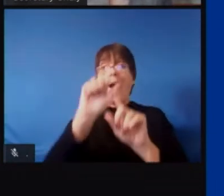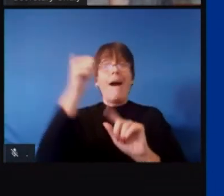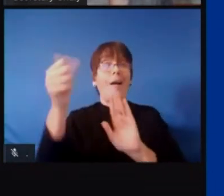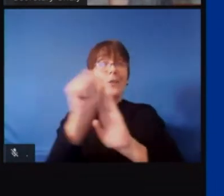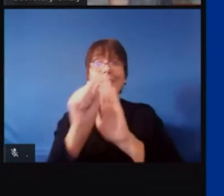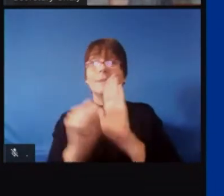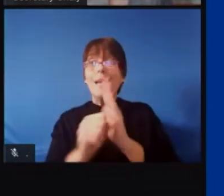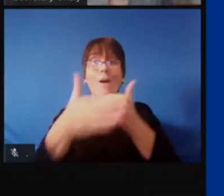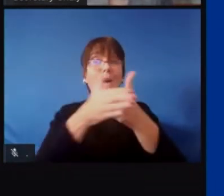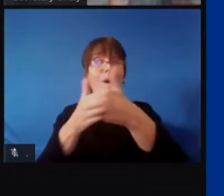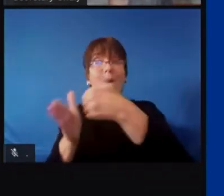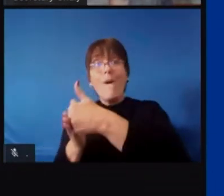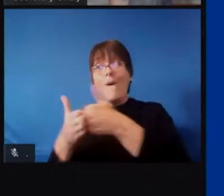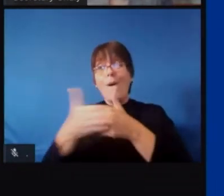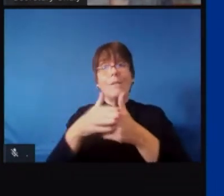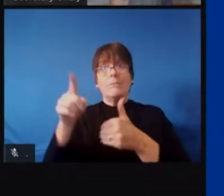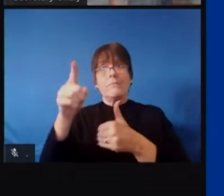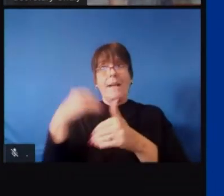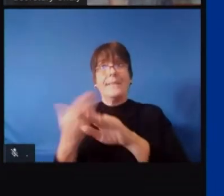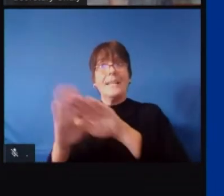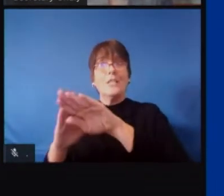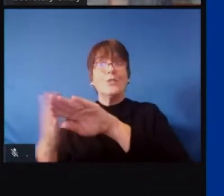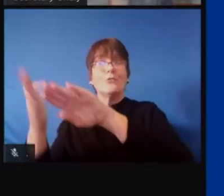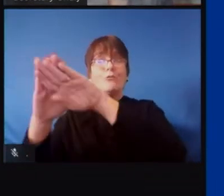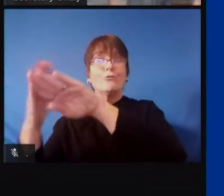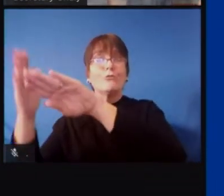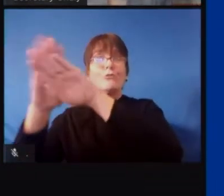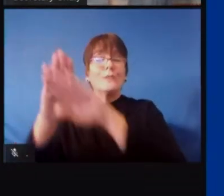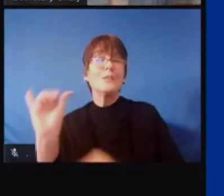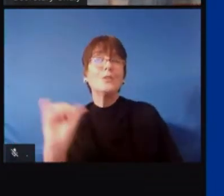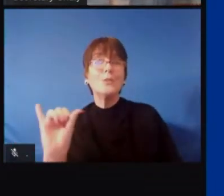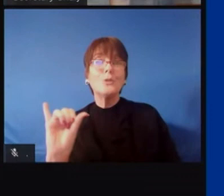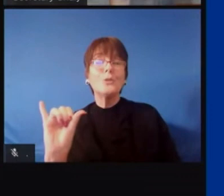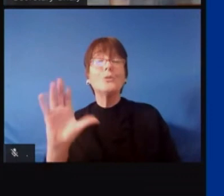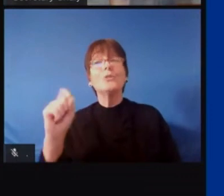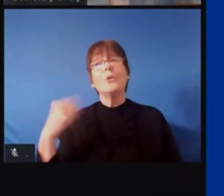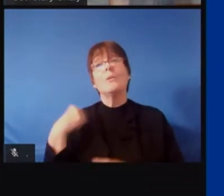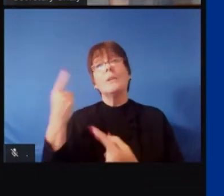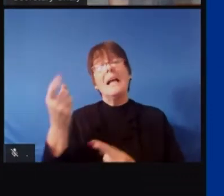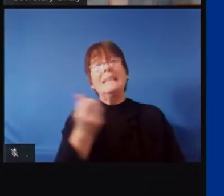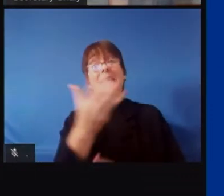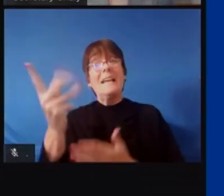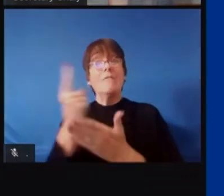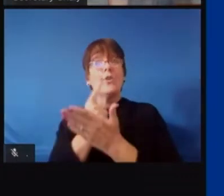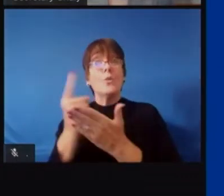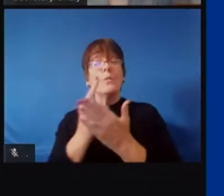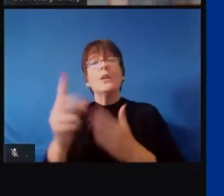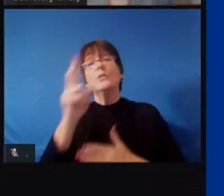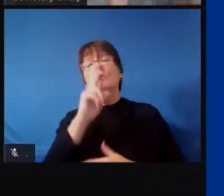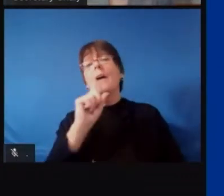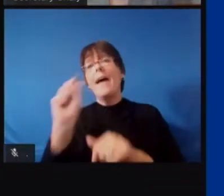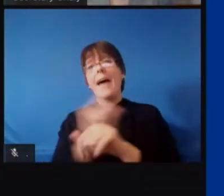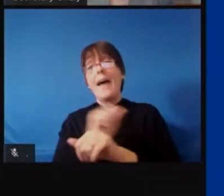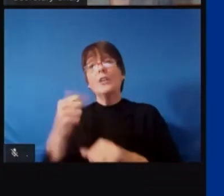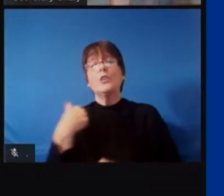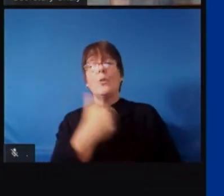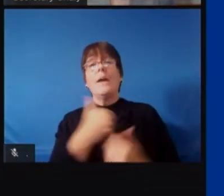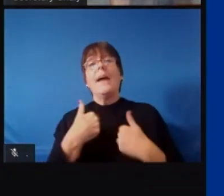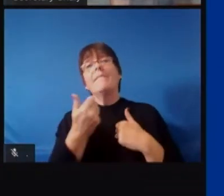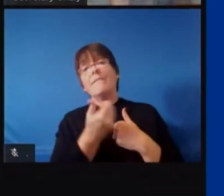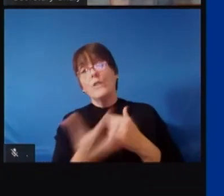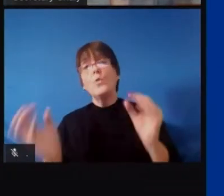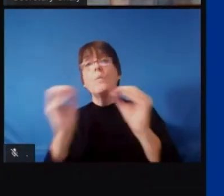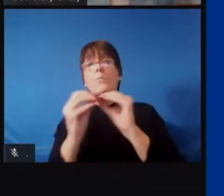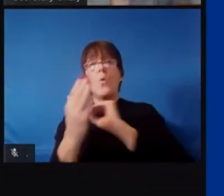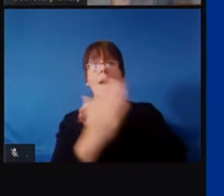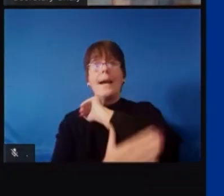country that are having increasing cases as well. So over the last several weeks, you've seen actually that we have had a few more